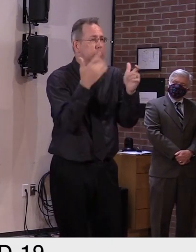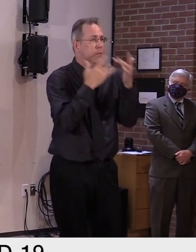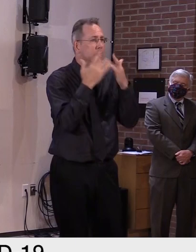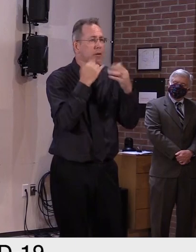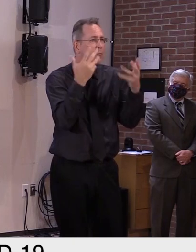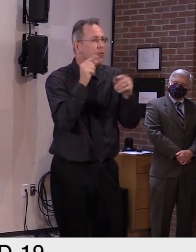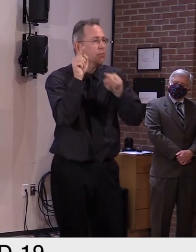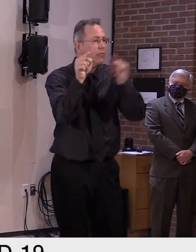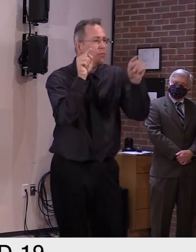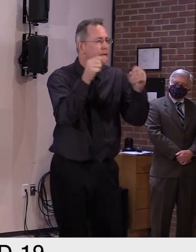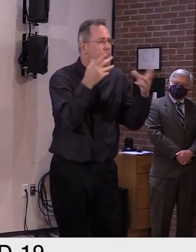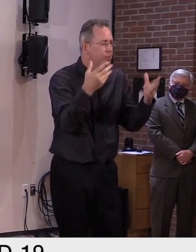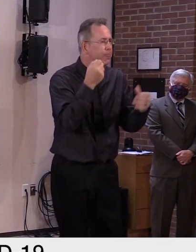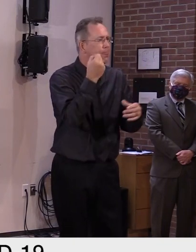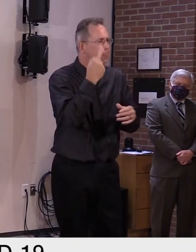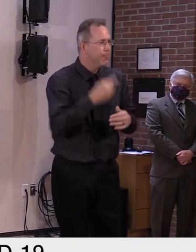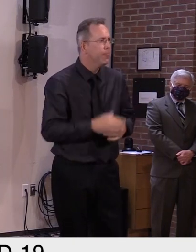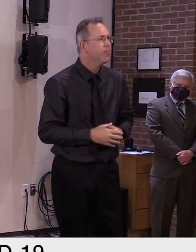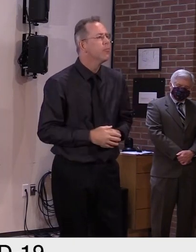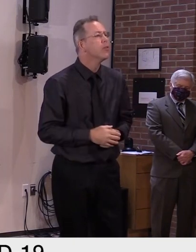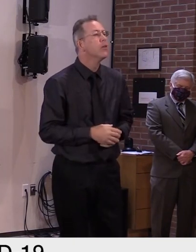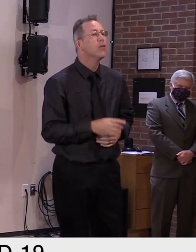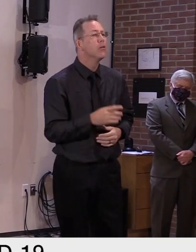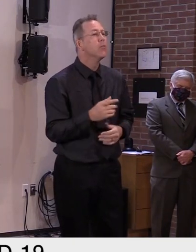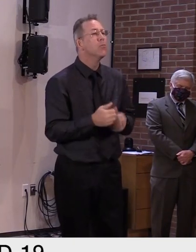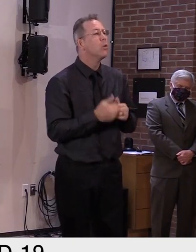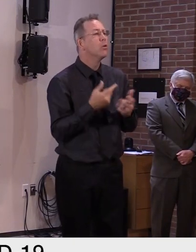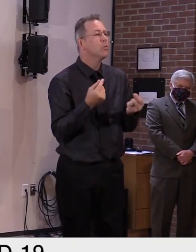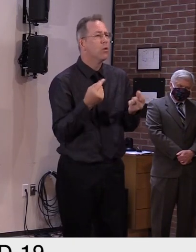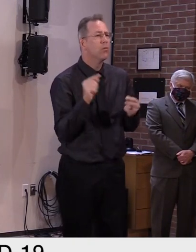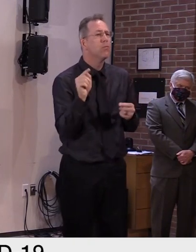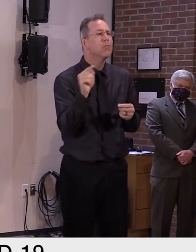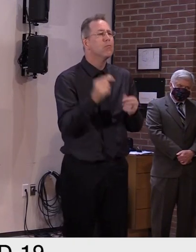The majority of those are still on unemployment. We have probably